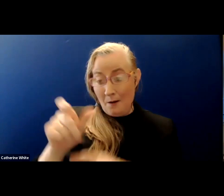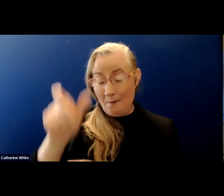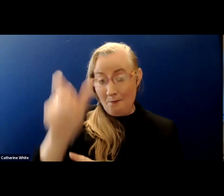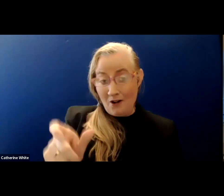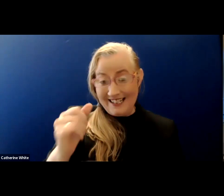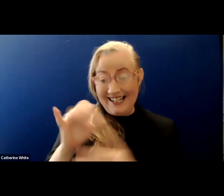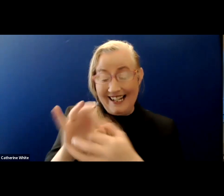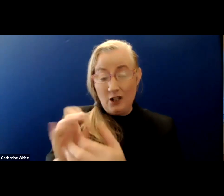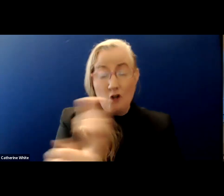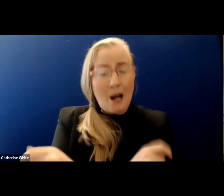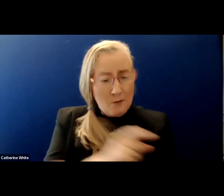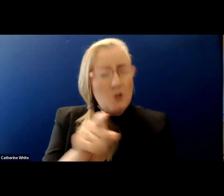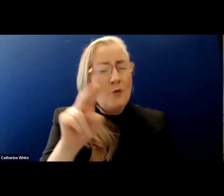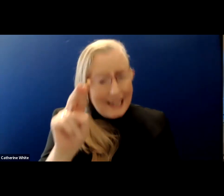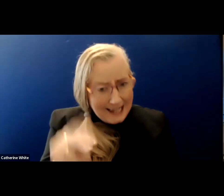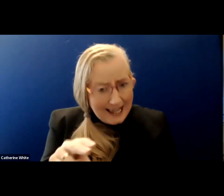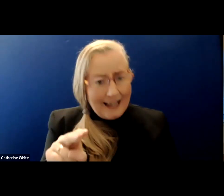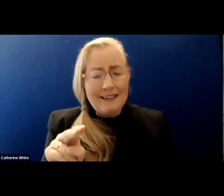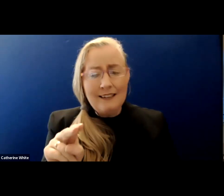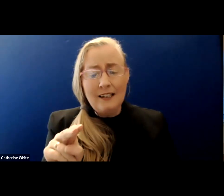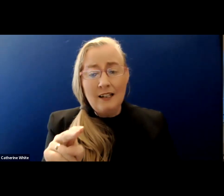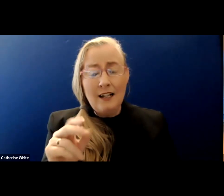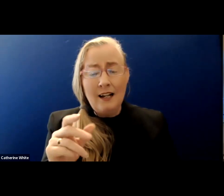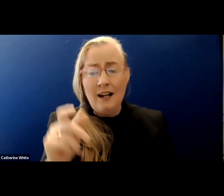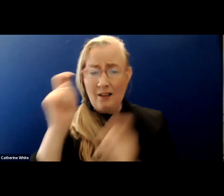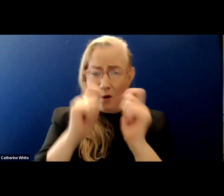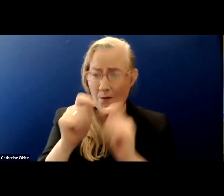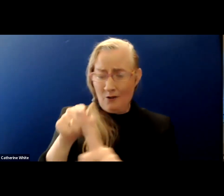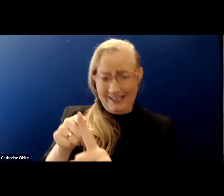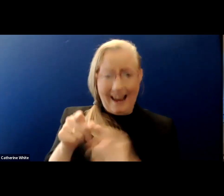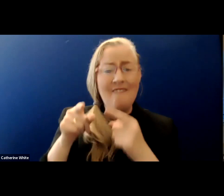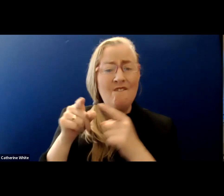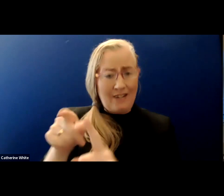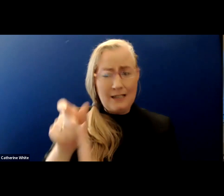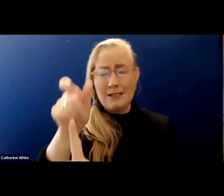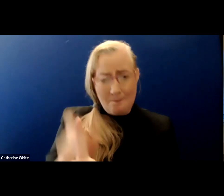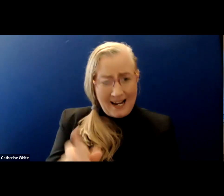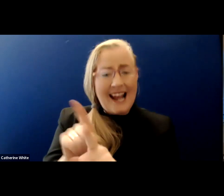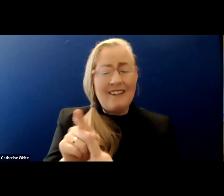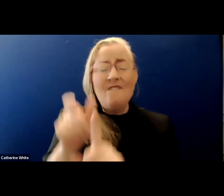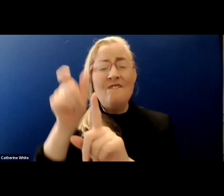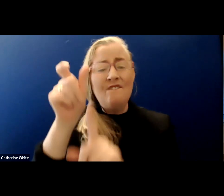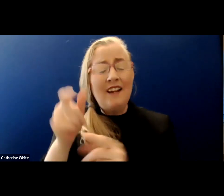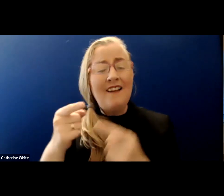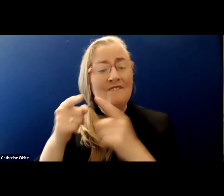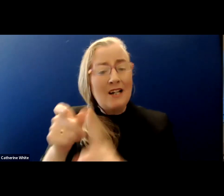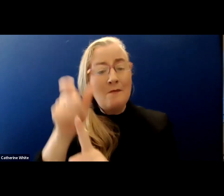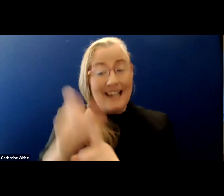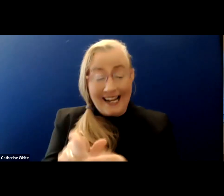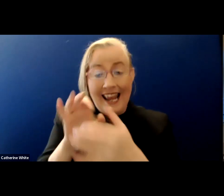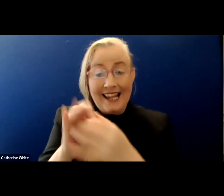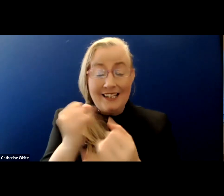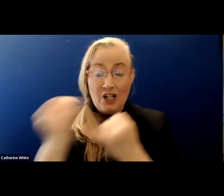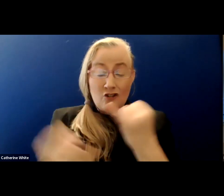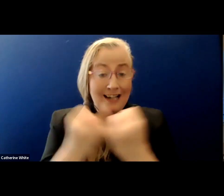question, you can still be considered a victim and receive victim status before the International Criminal